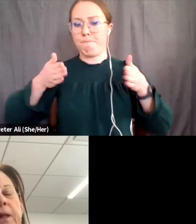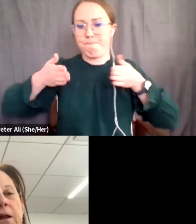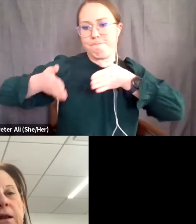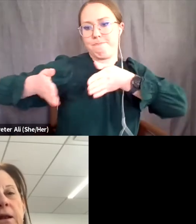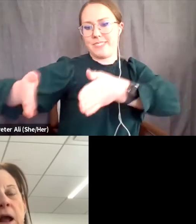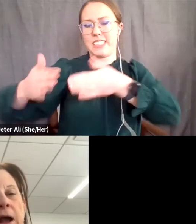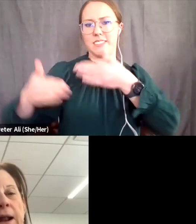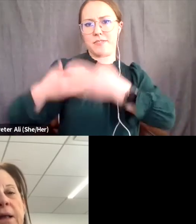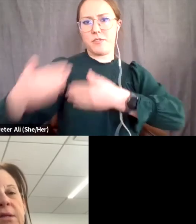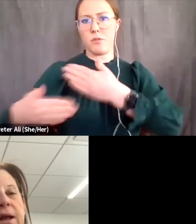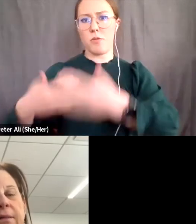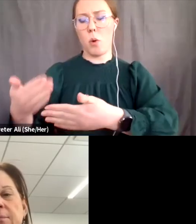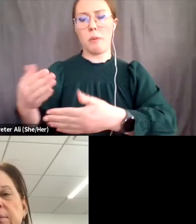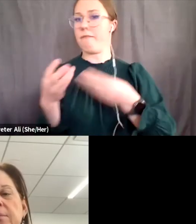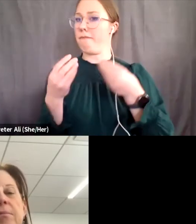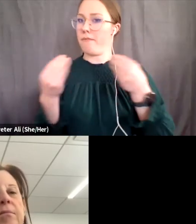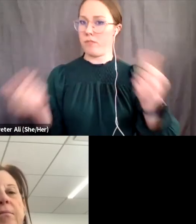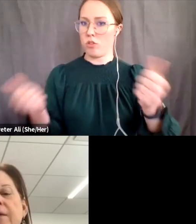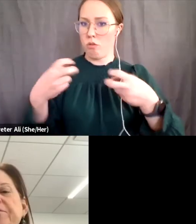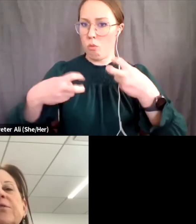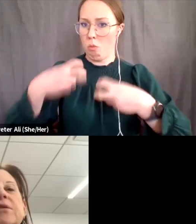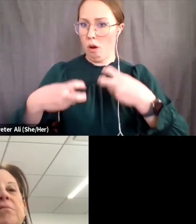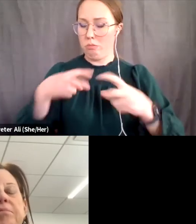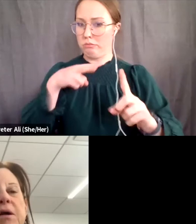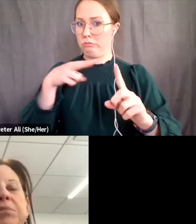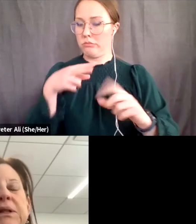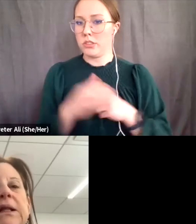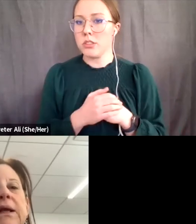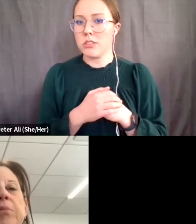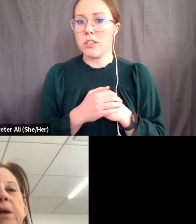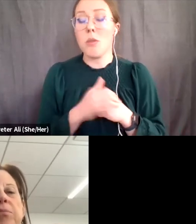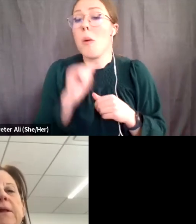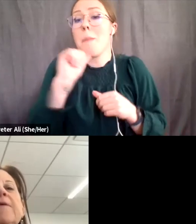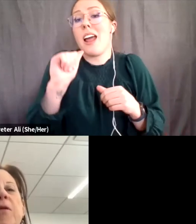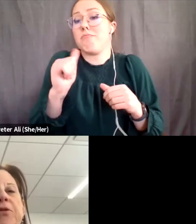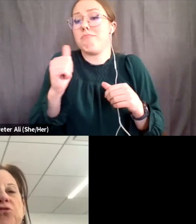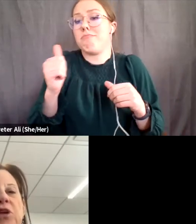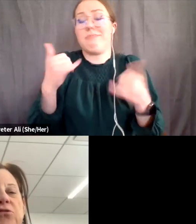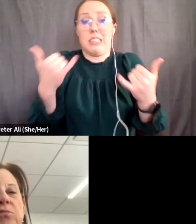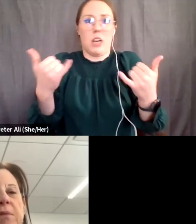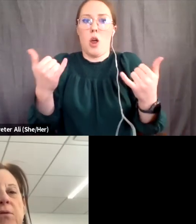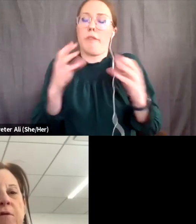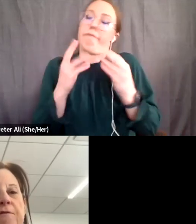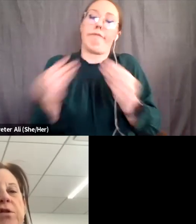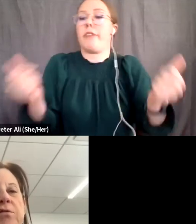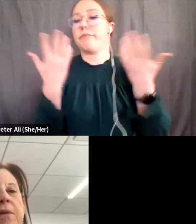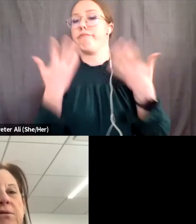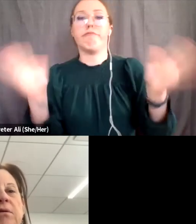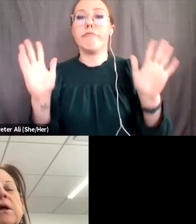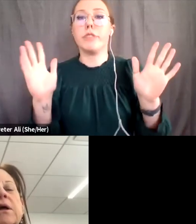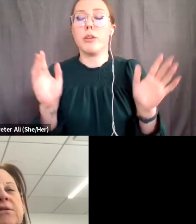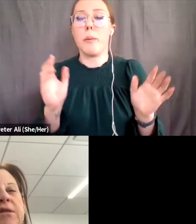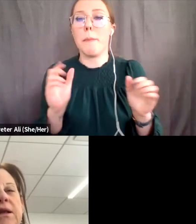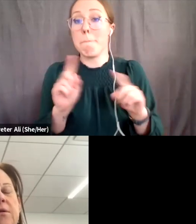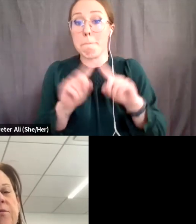problem. And I'm not saying that we have fixed it completely, but I believe that the changes we made were